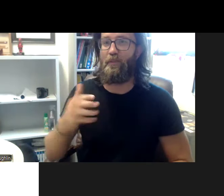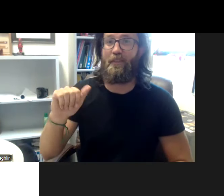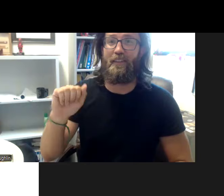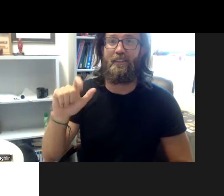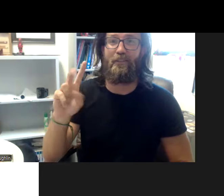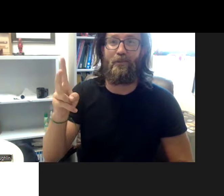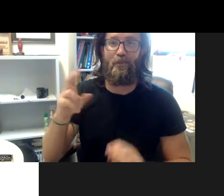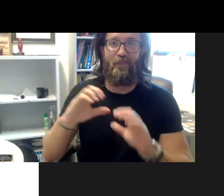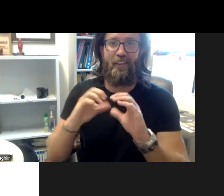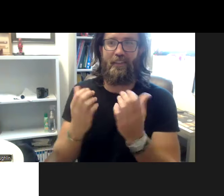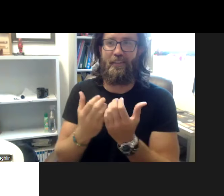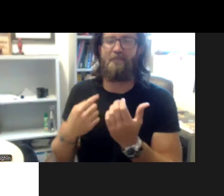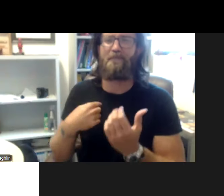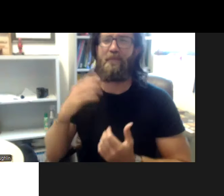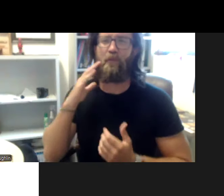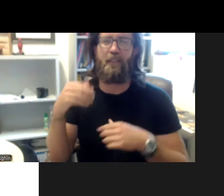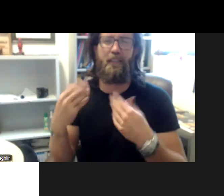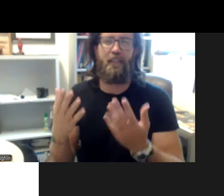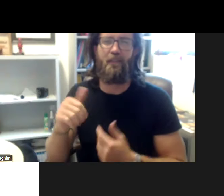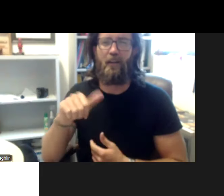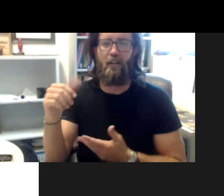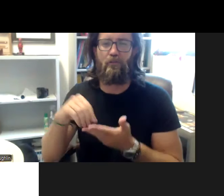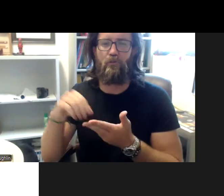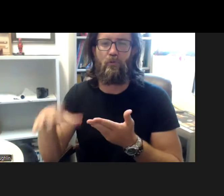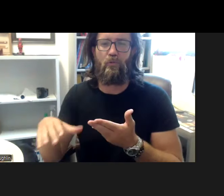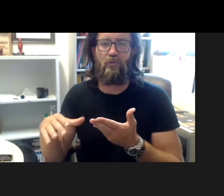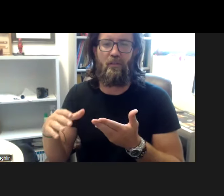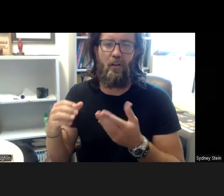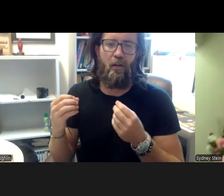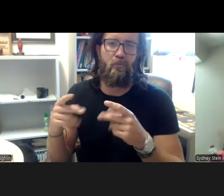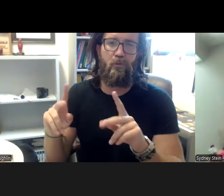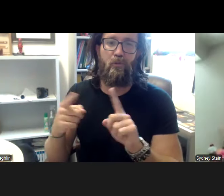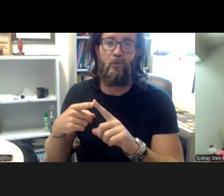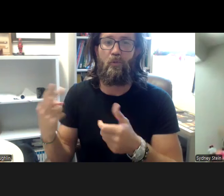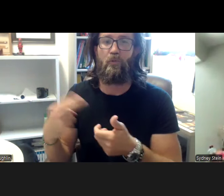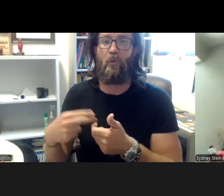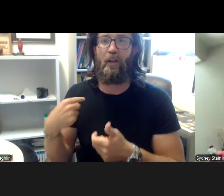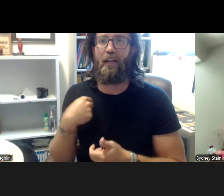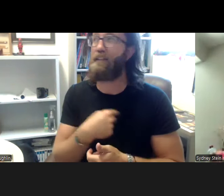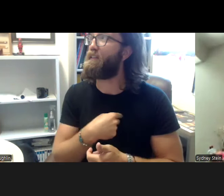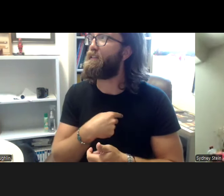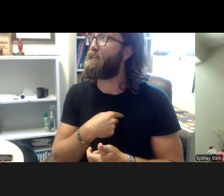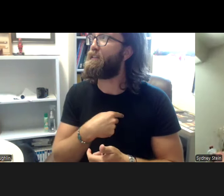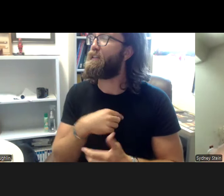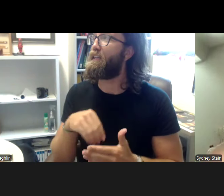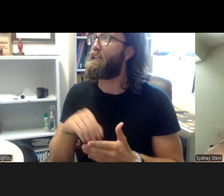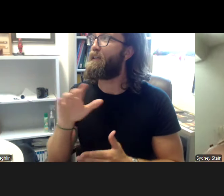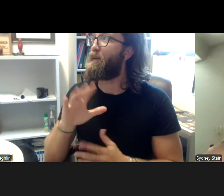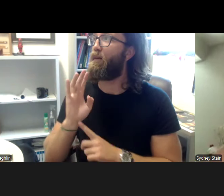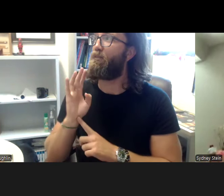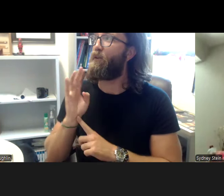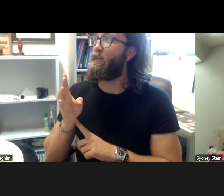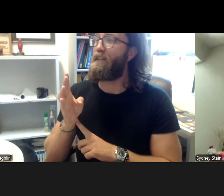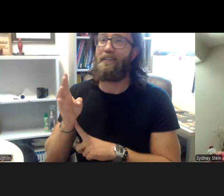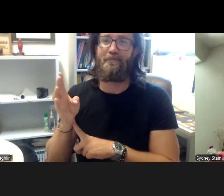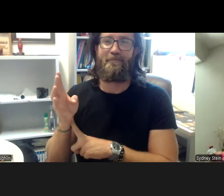Hello, everyone. Welcome to ASL 2. I'm going to give the other students an opportunity to join